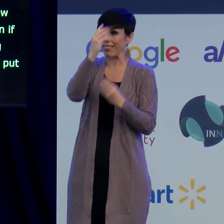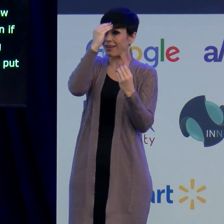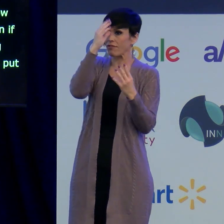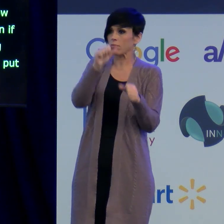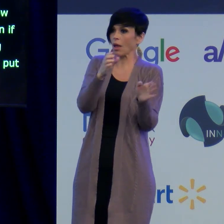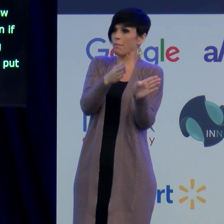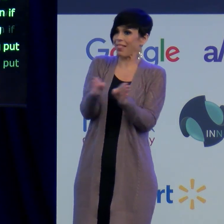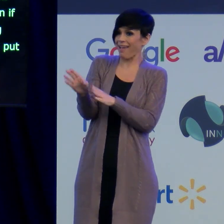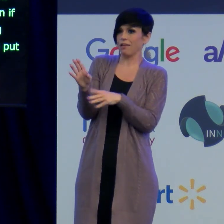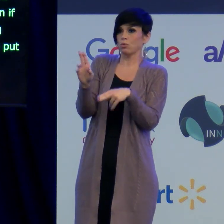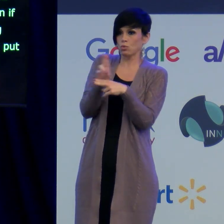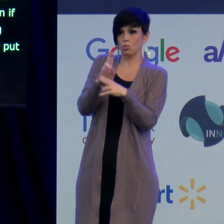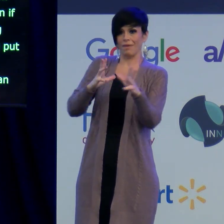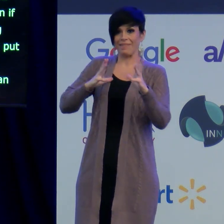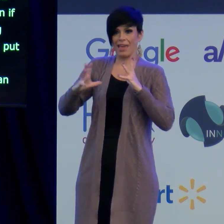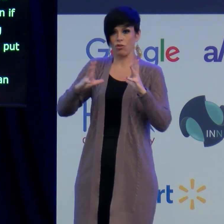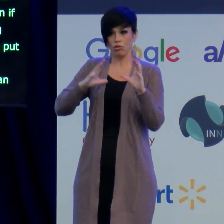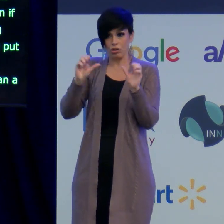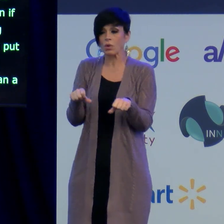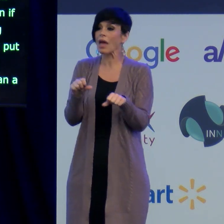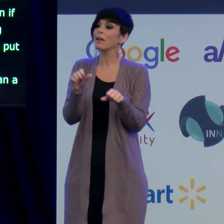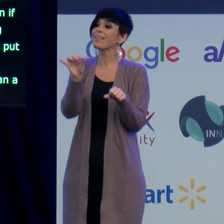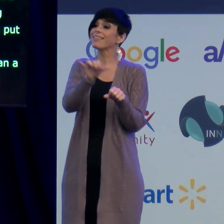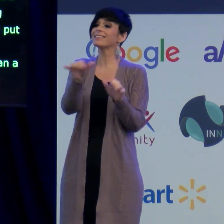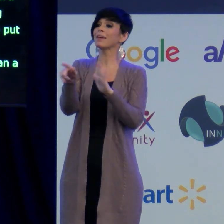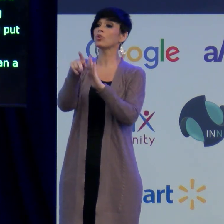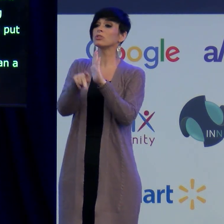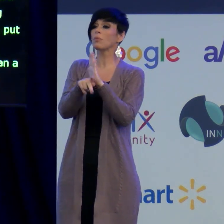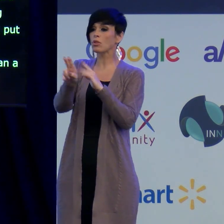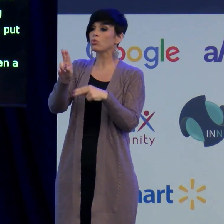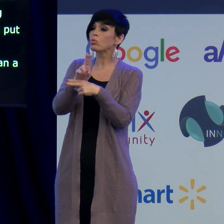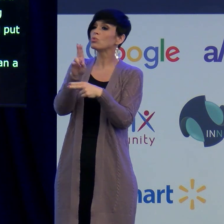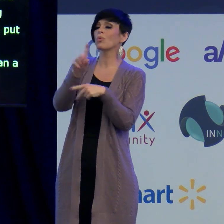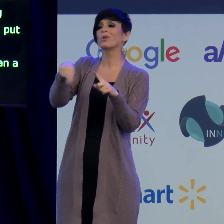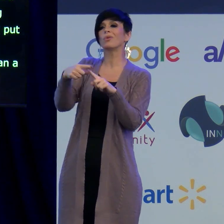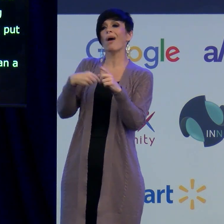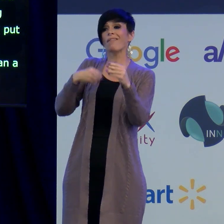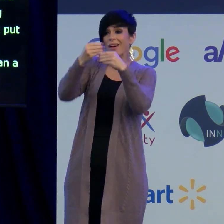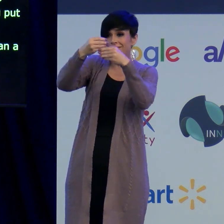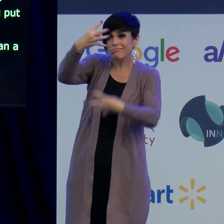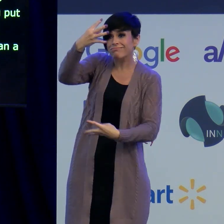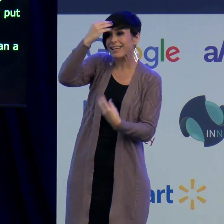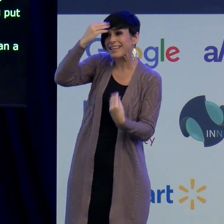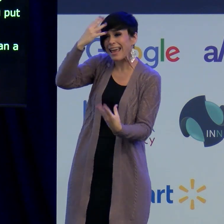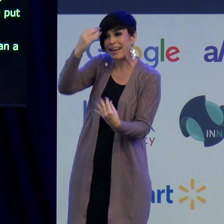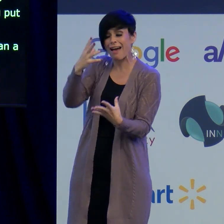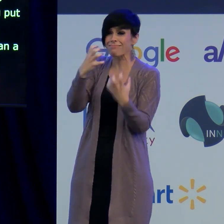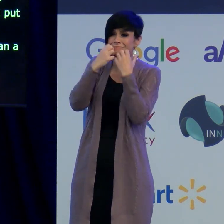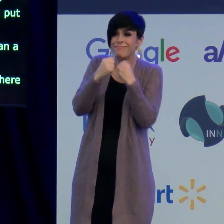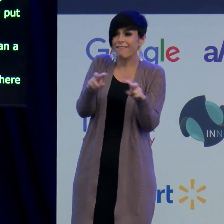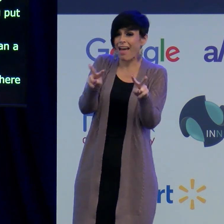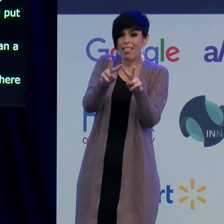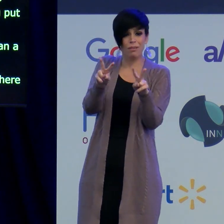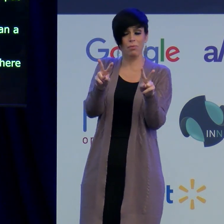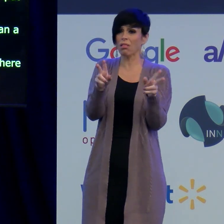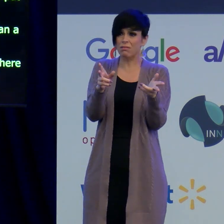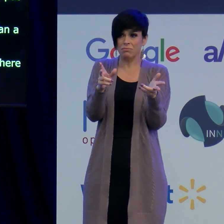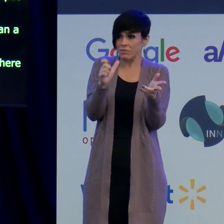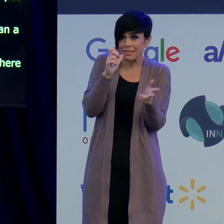plan a vacation. We'll take that same principle where you've got loaded data in there that's useful, valuable, and doesn't